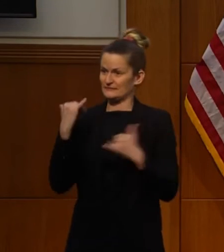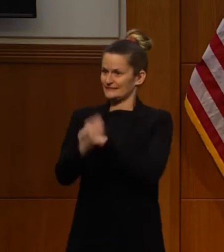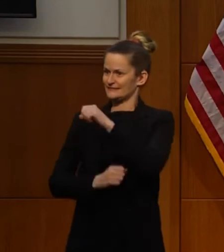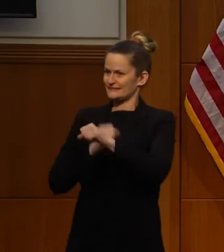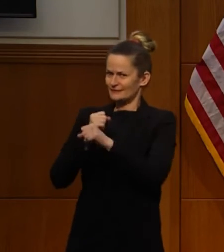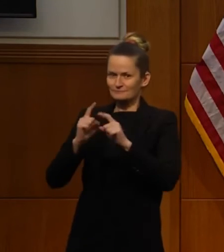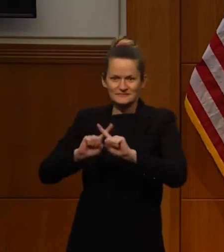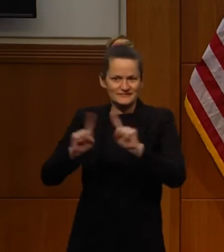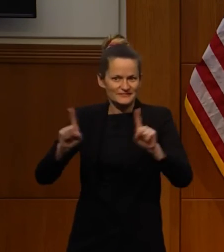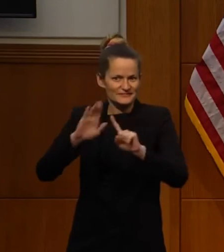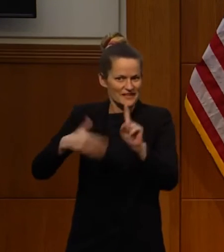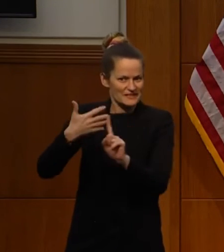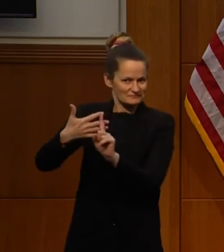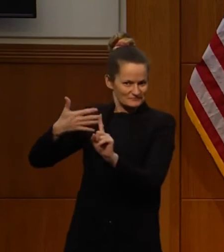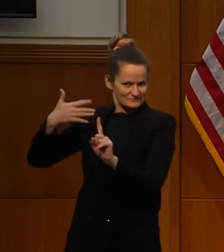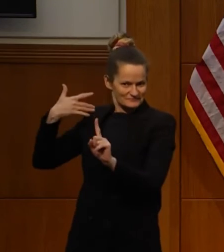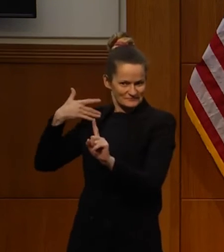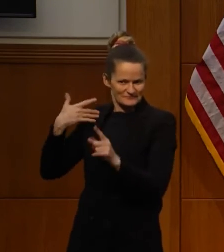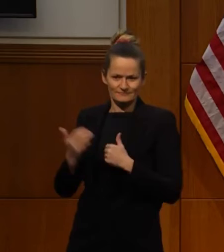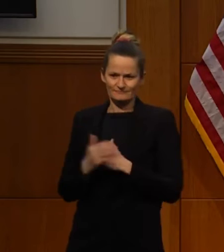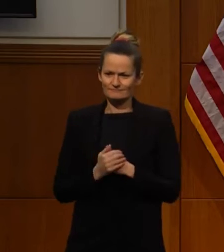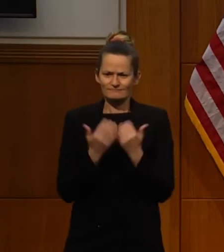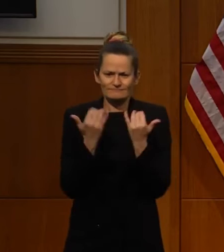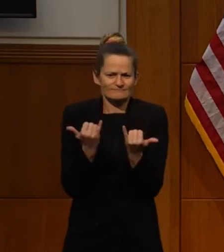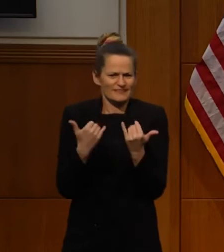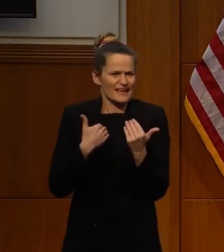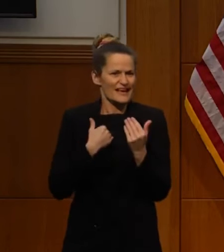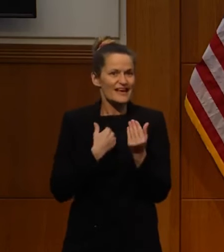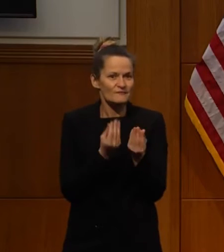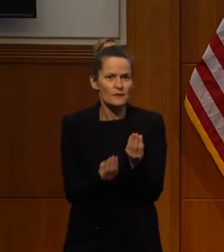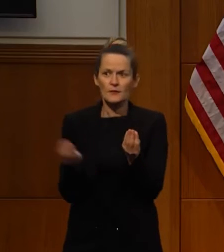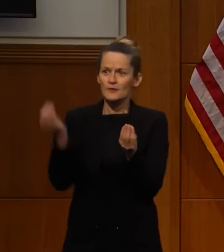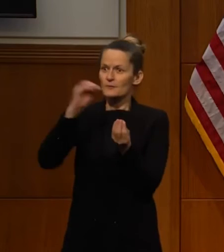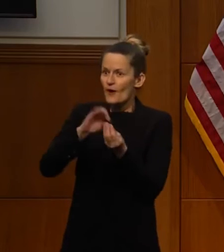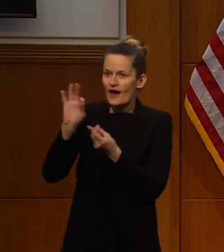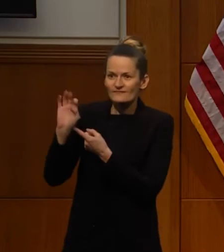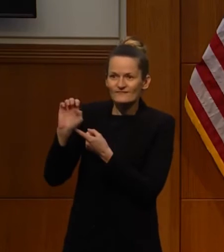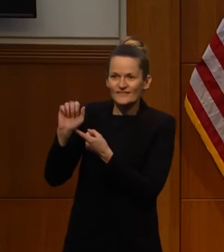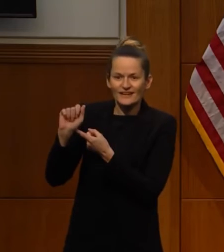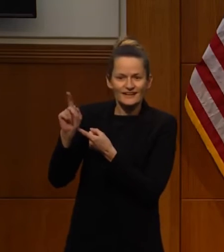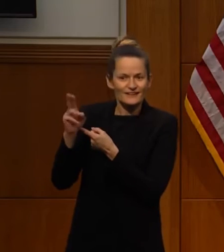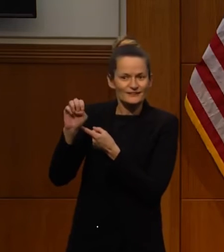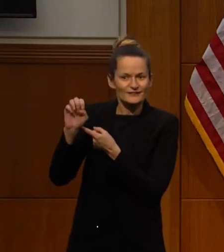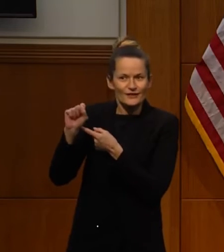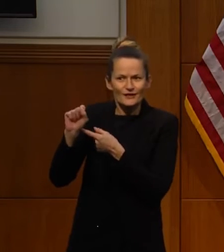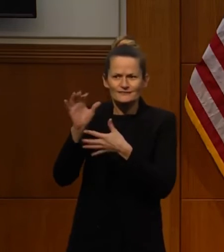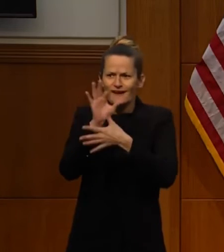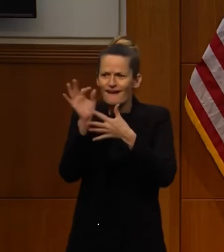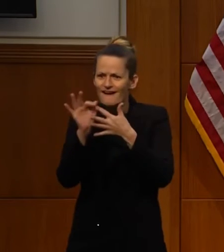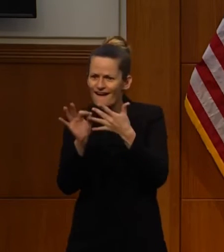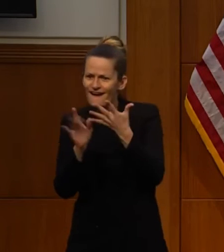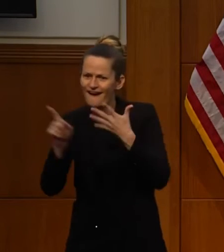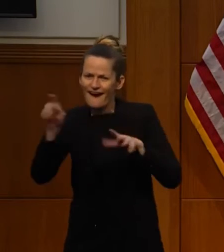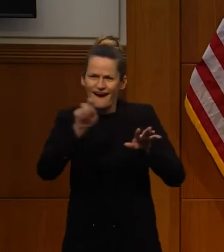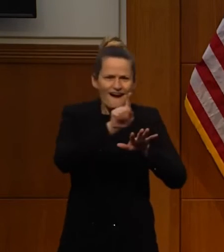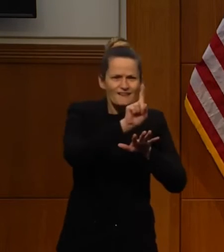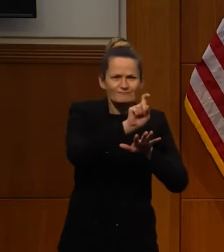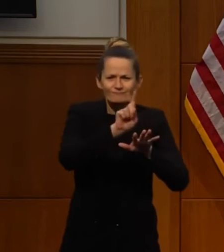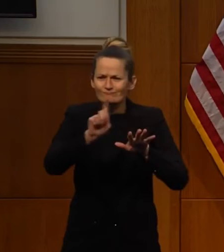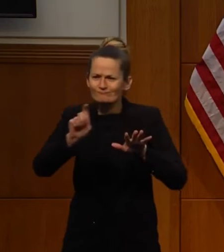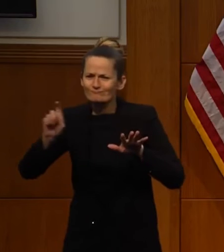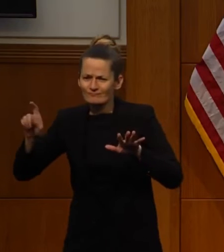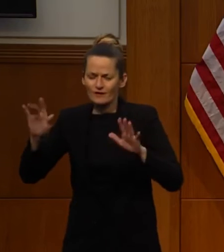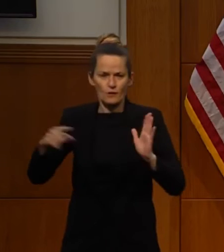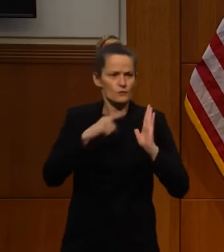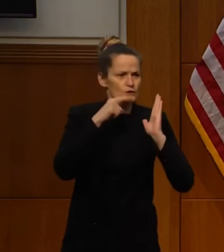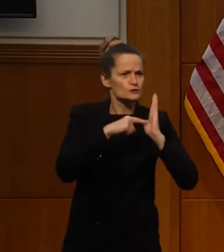more features, some more transparency, particularly as it relates to our absentee votes. We're going to be reporting our absentee votes by precinct, but just wanted to